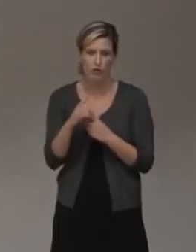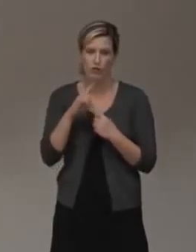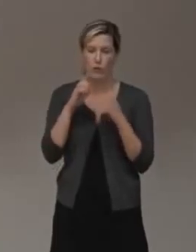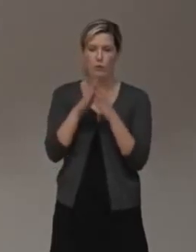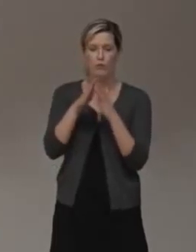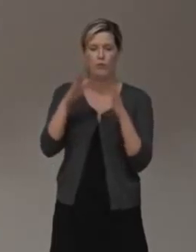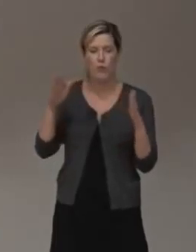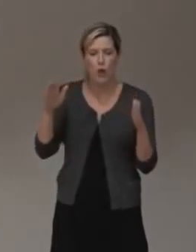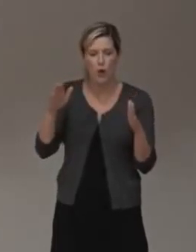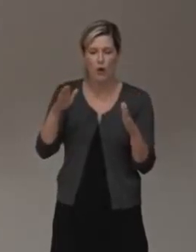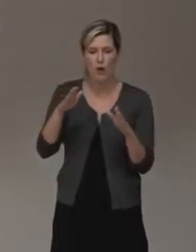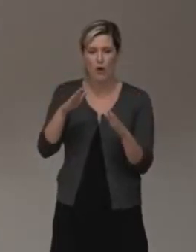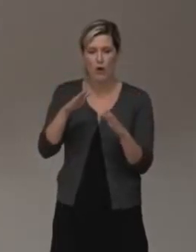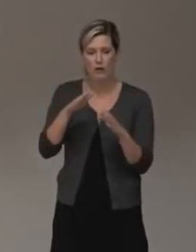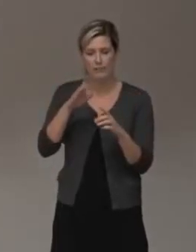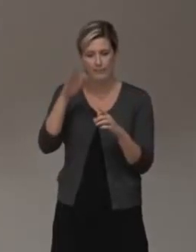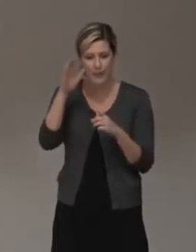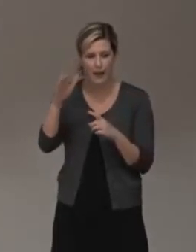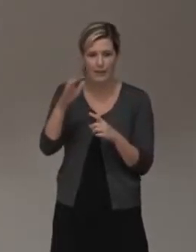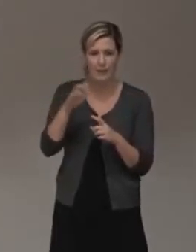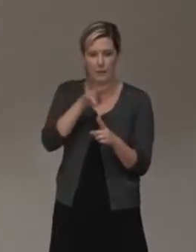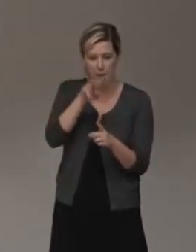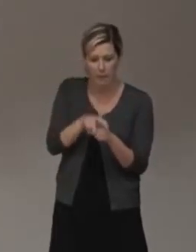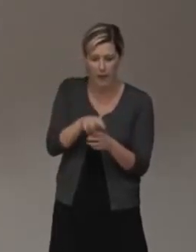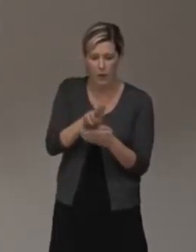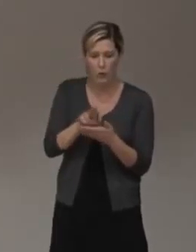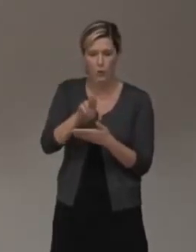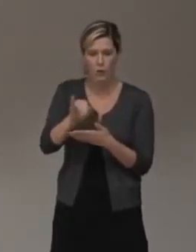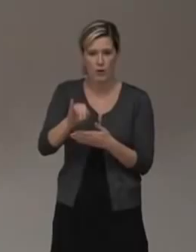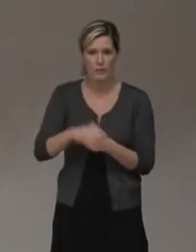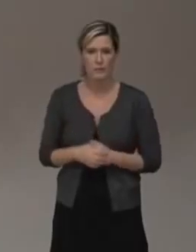context in regard to the University of Rhode Island community.